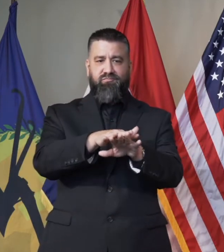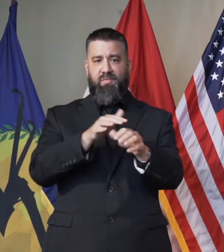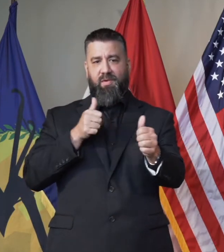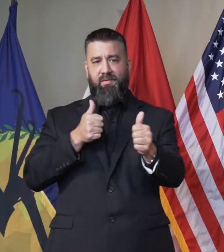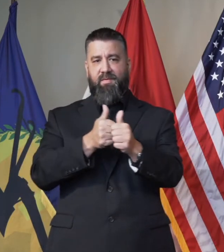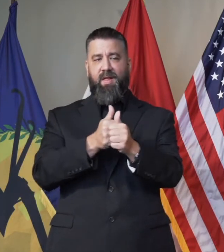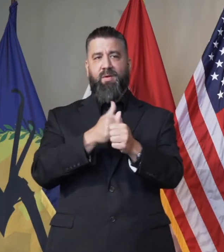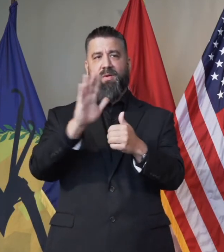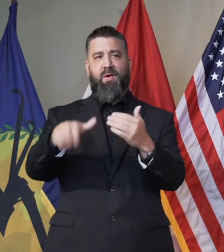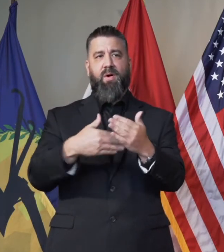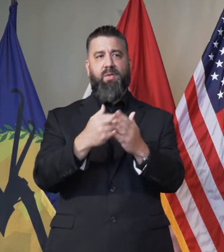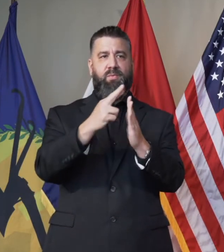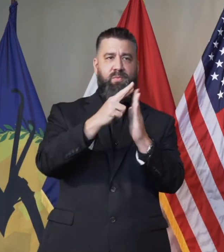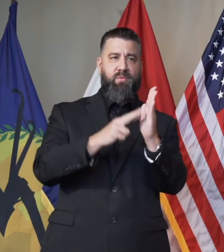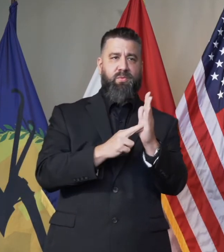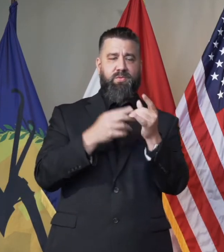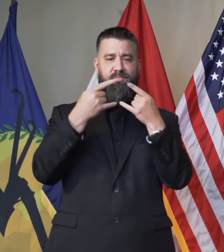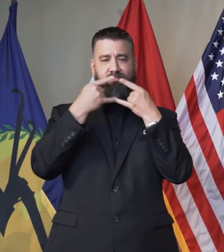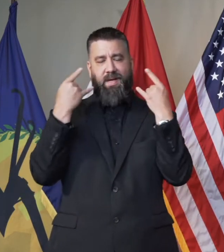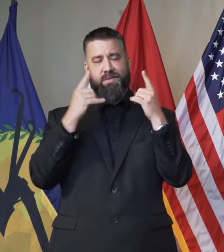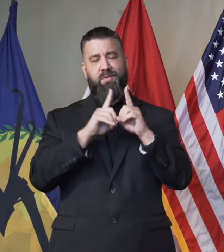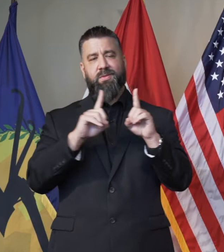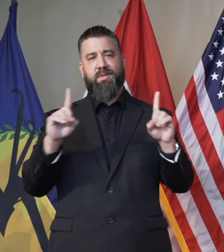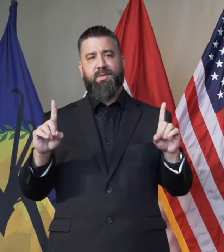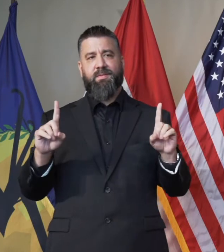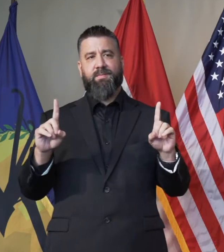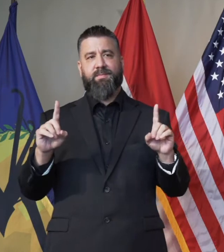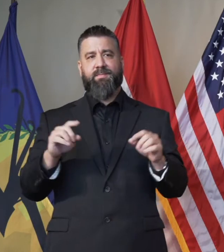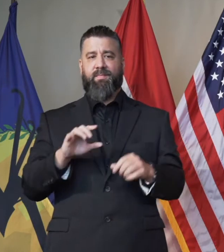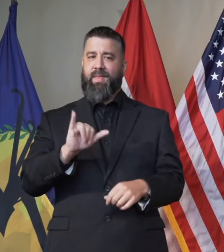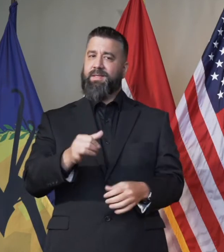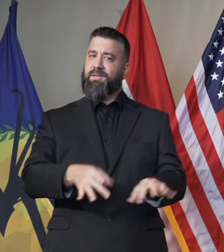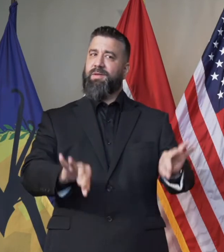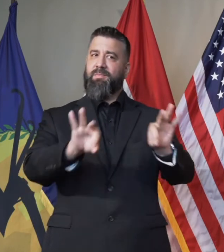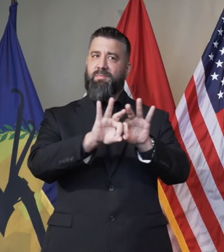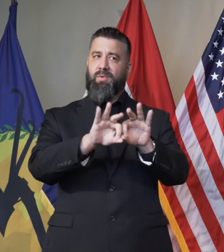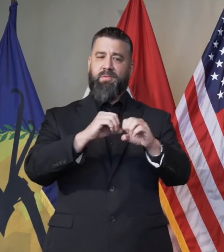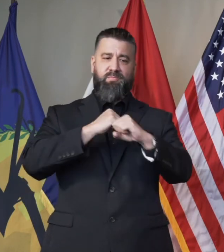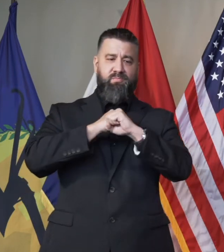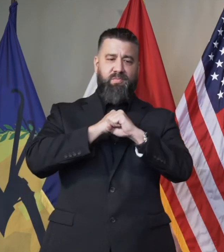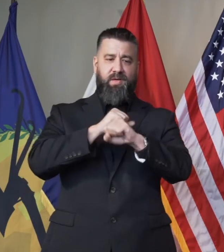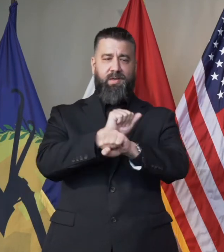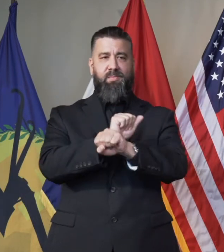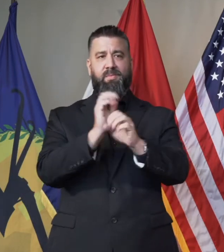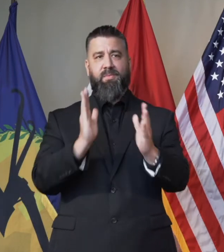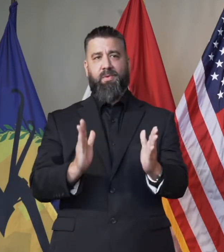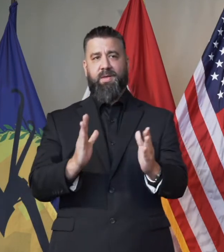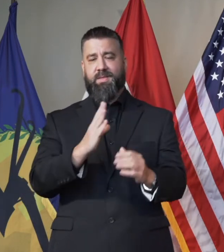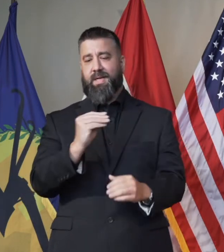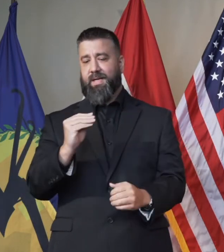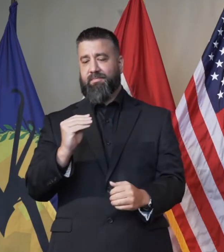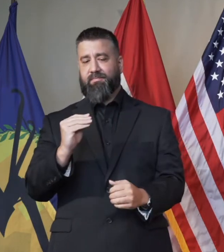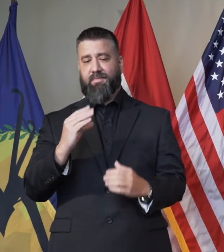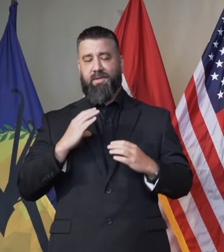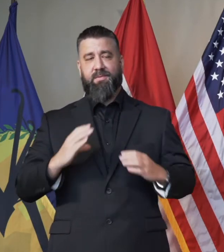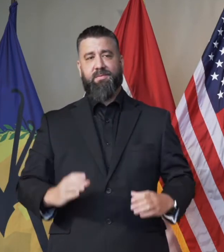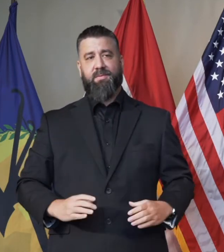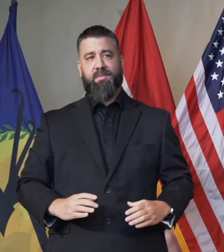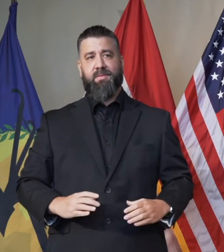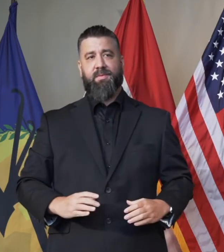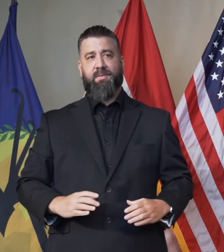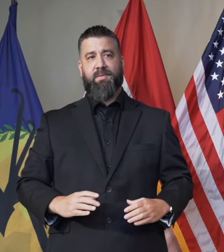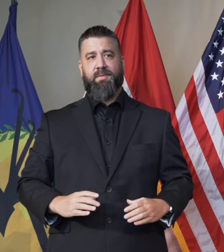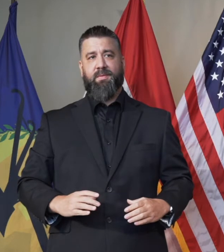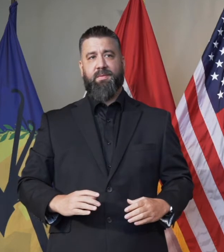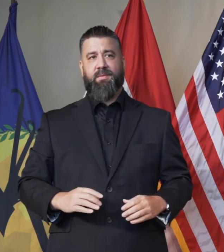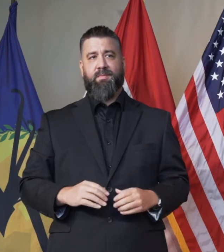the social distancing guidelines and masking requirements that are needed to keep their employees safe and their customers safe. And we get